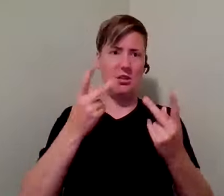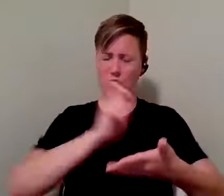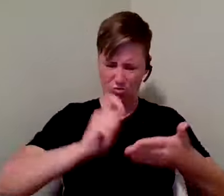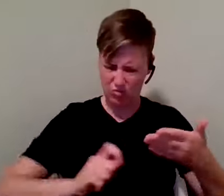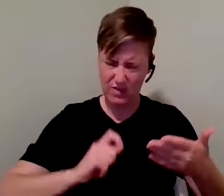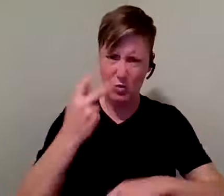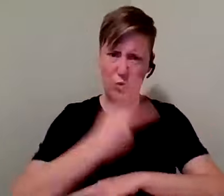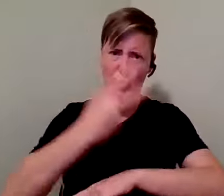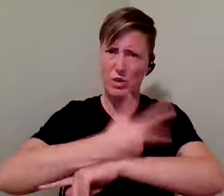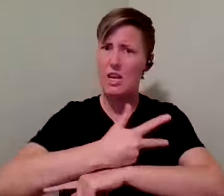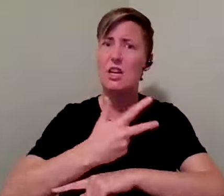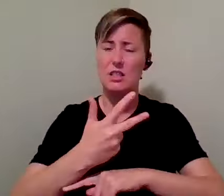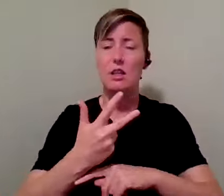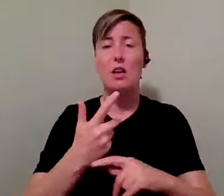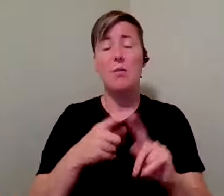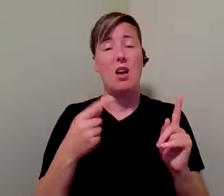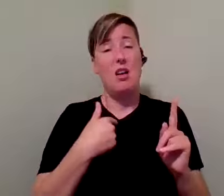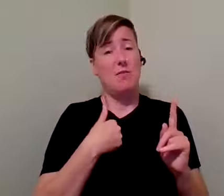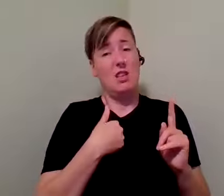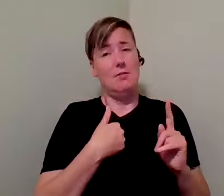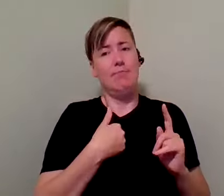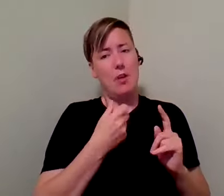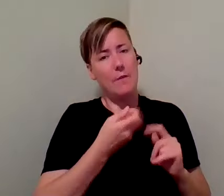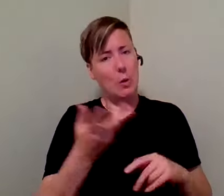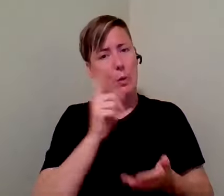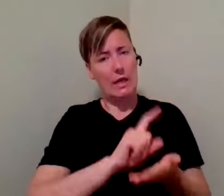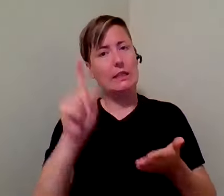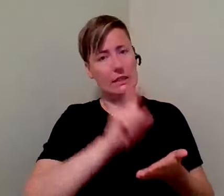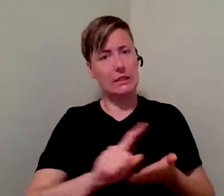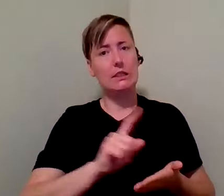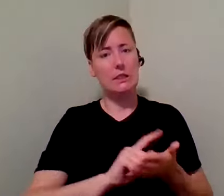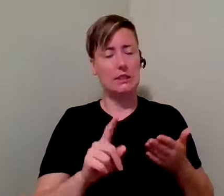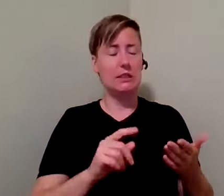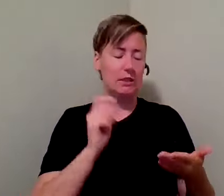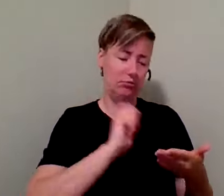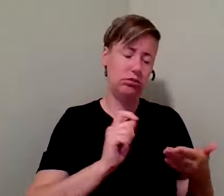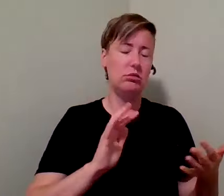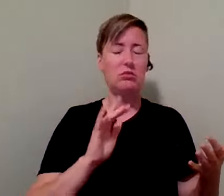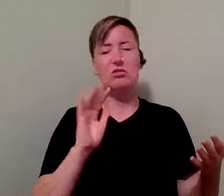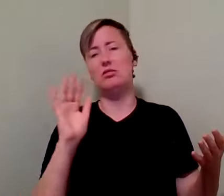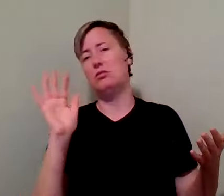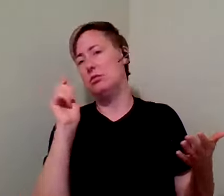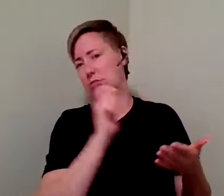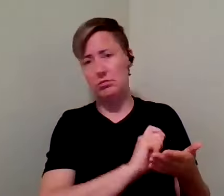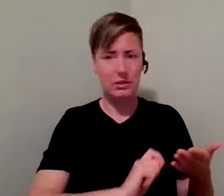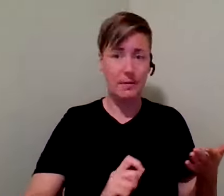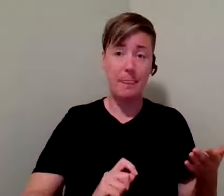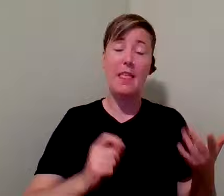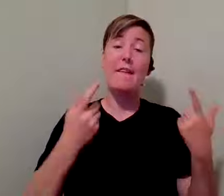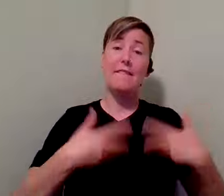writing because I'd meet my sponsor the next day. And once that was done, my sponsor came over to my house and we did step 5. And